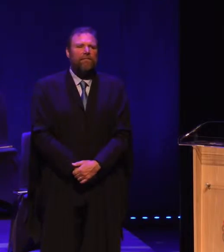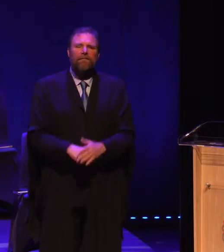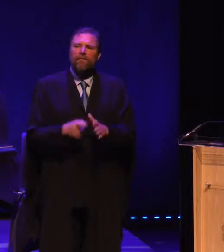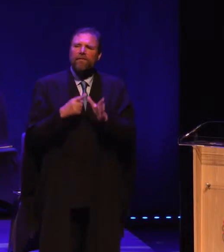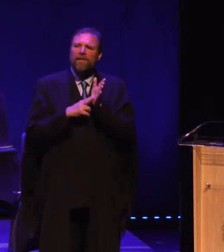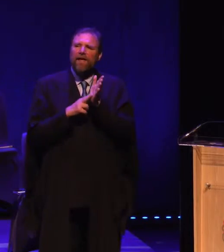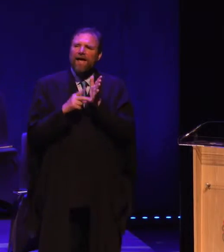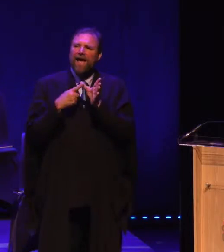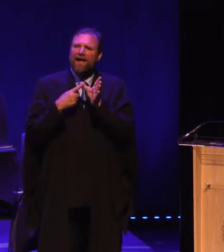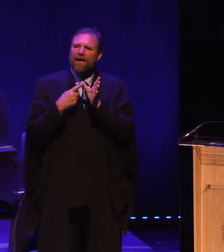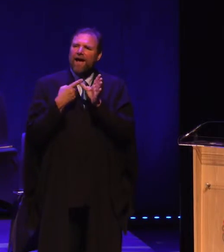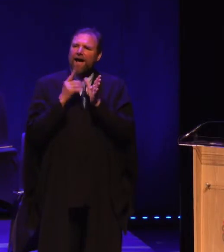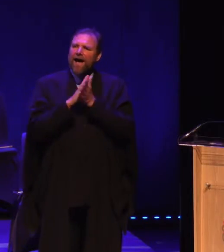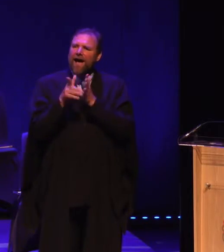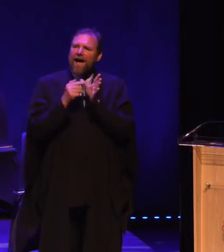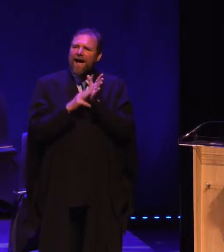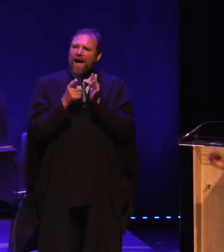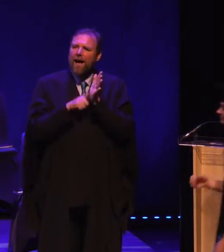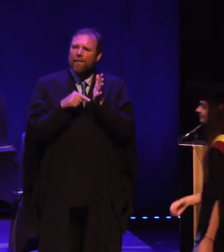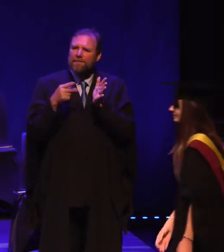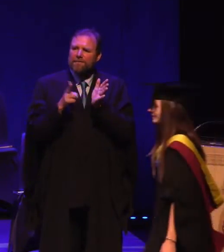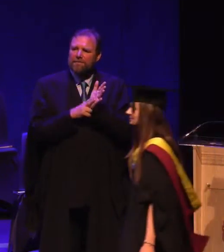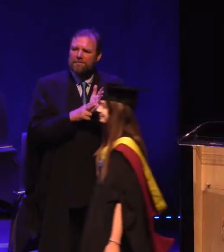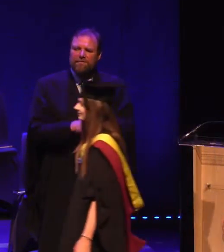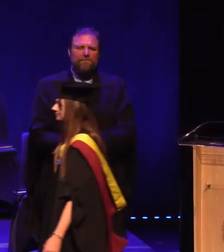Anna Hamilton.